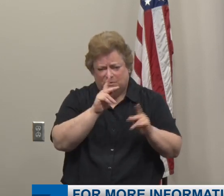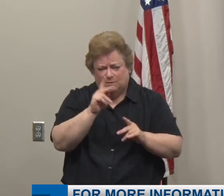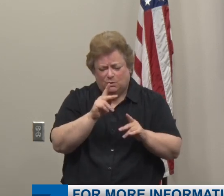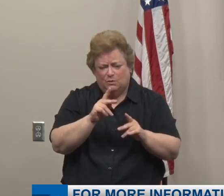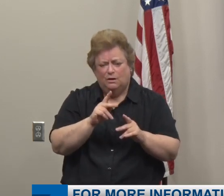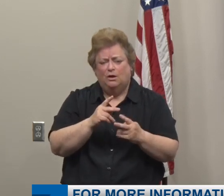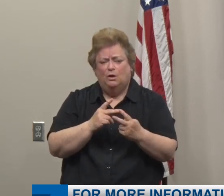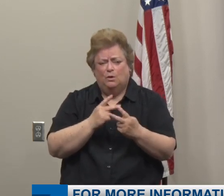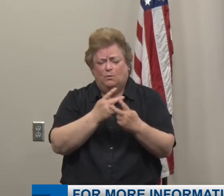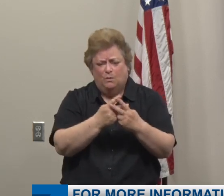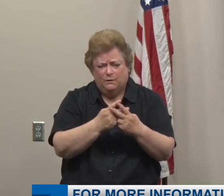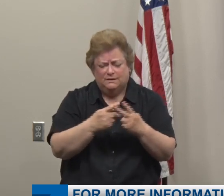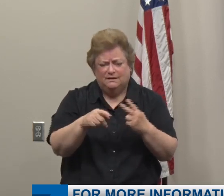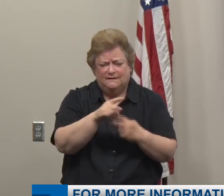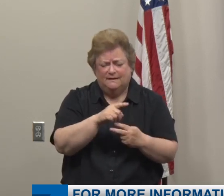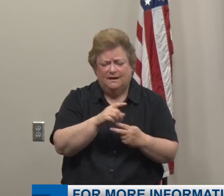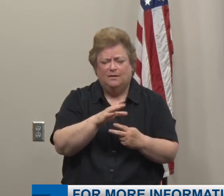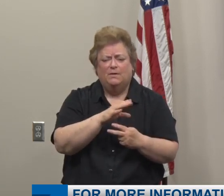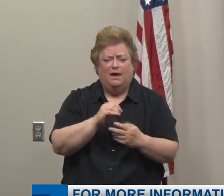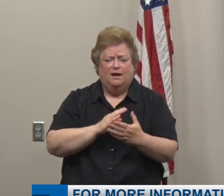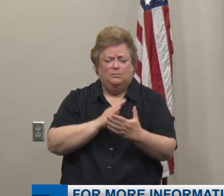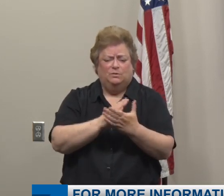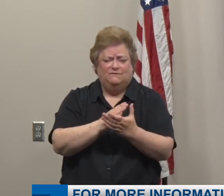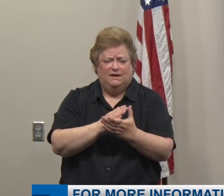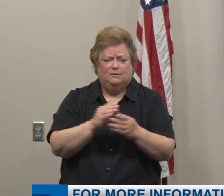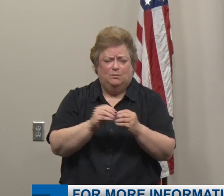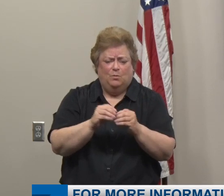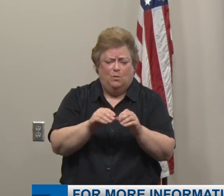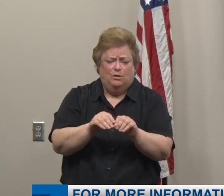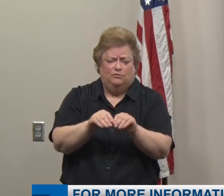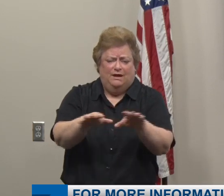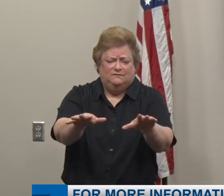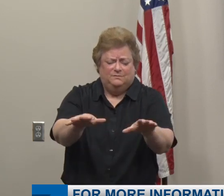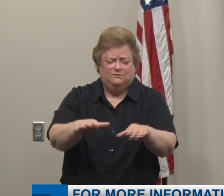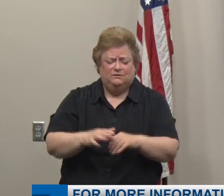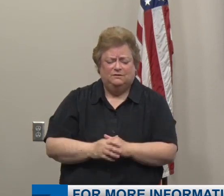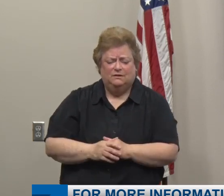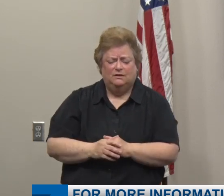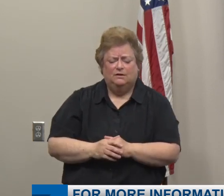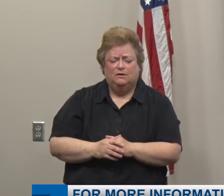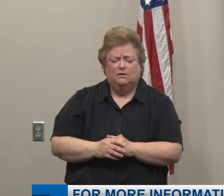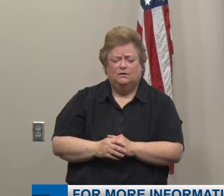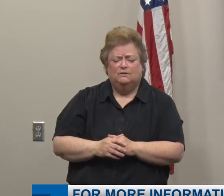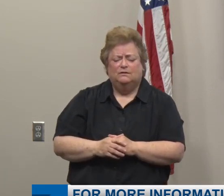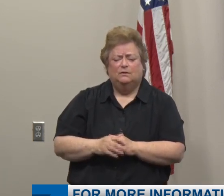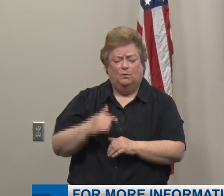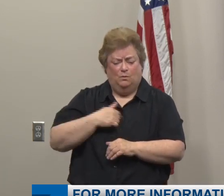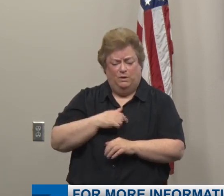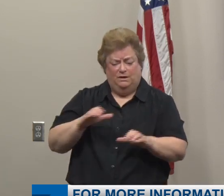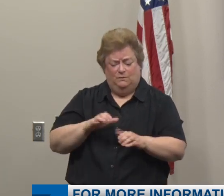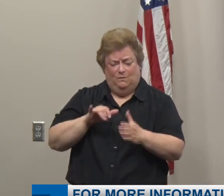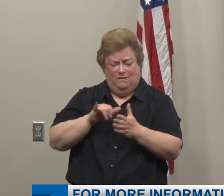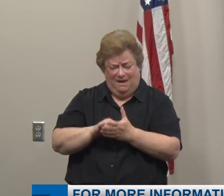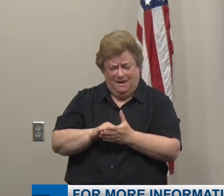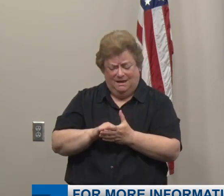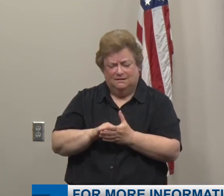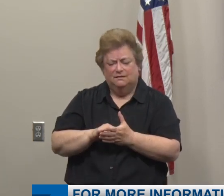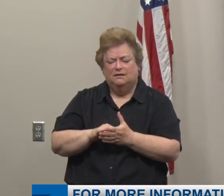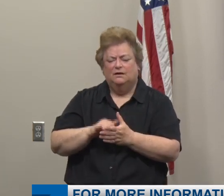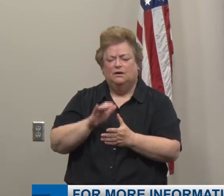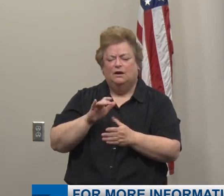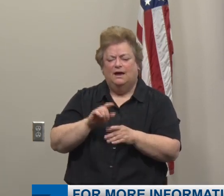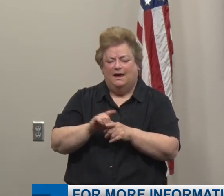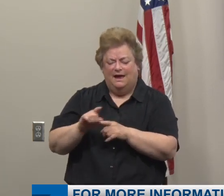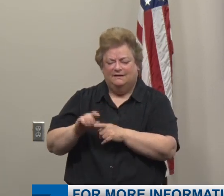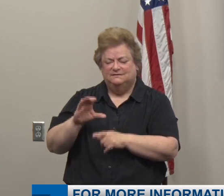close contacts and thereby prevent further transmission of the virus by doing this we are able to as former